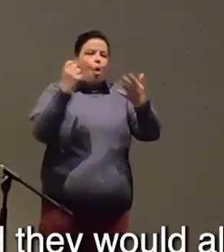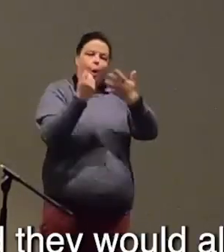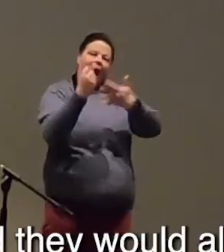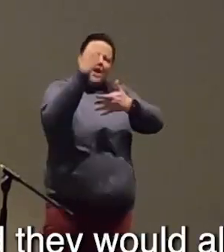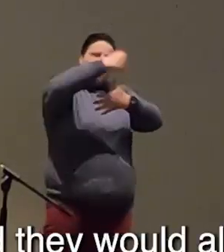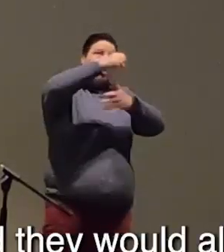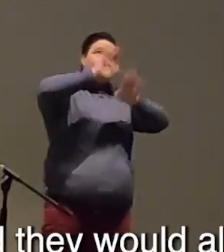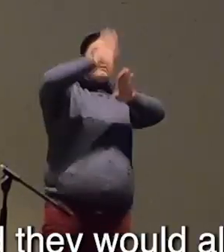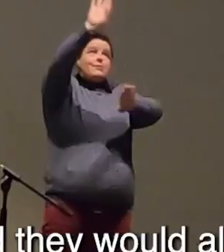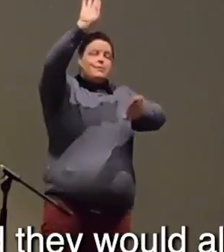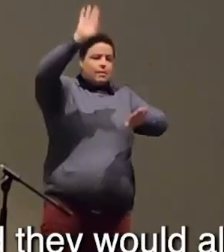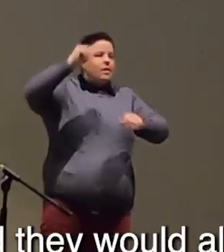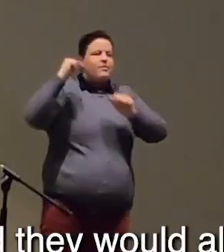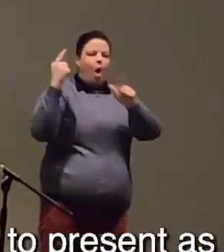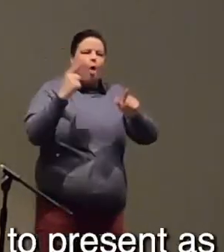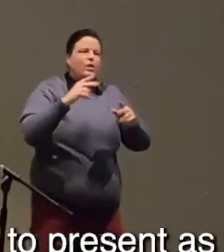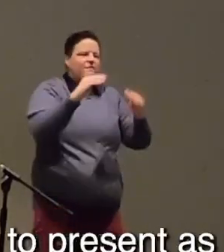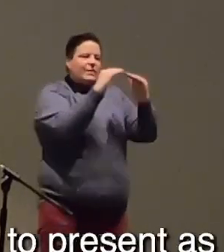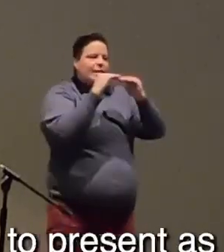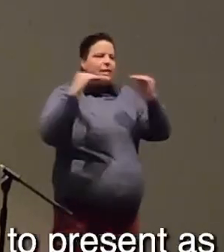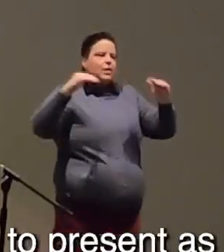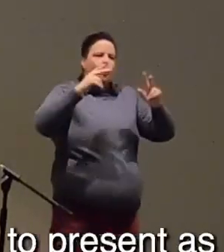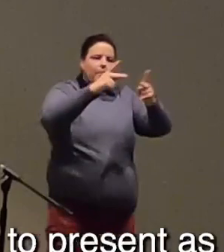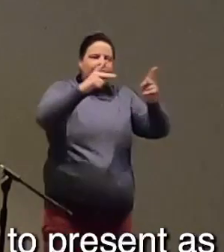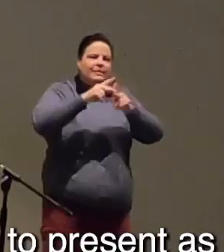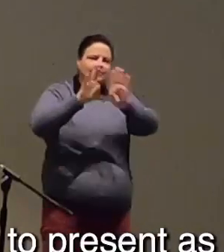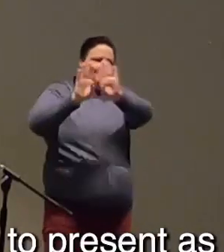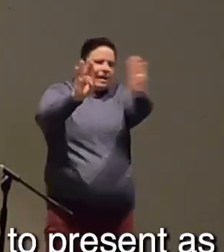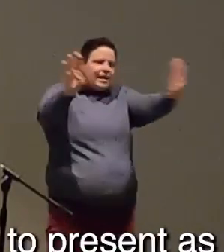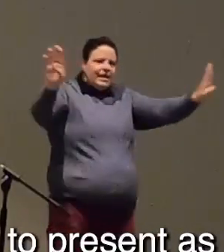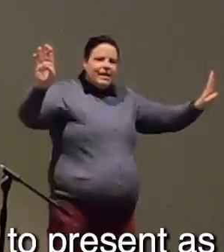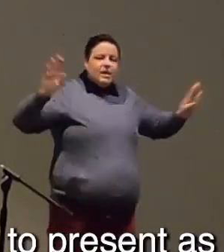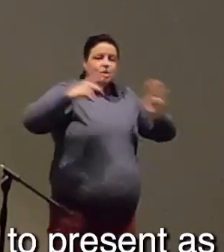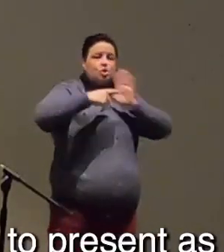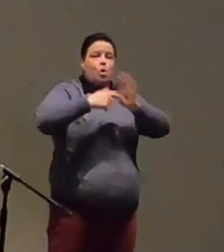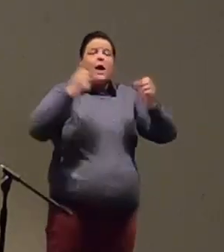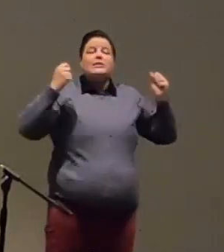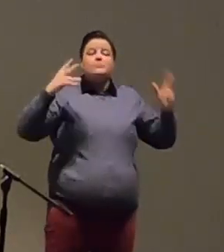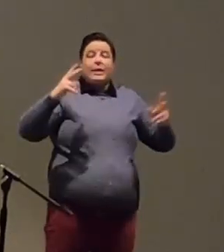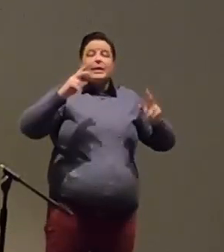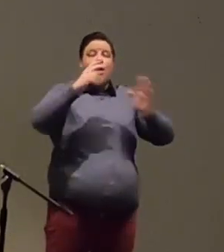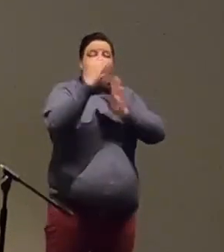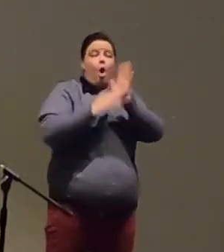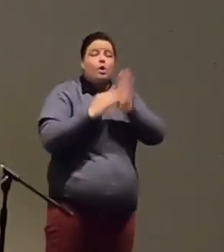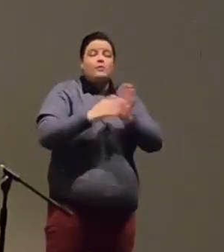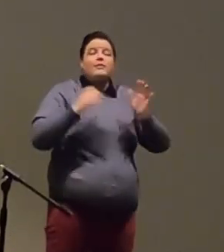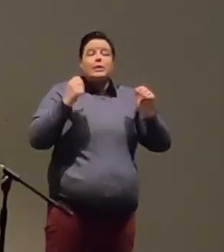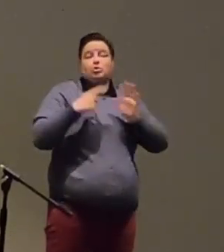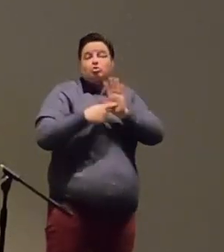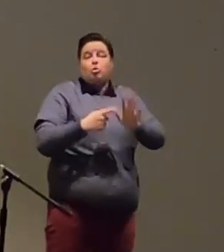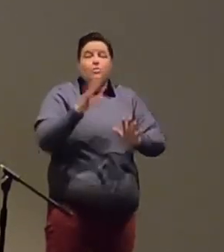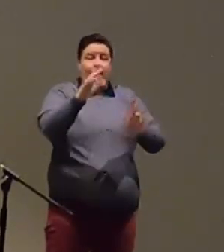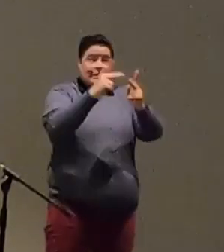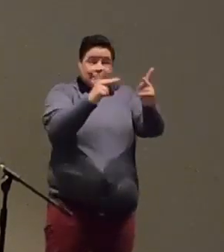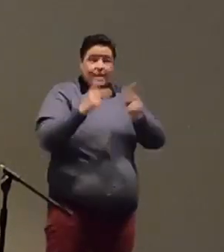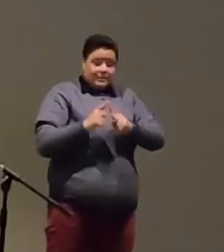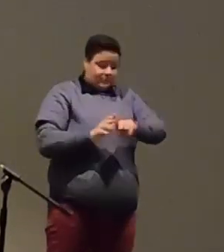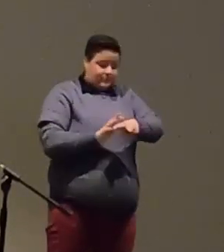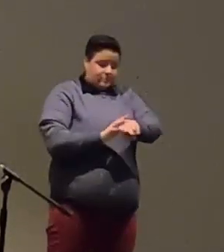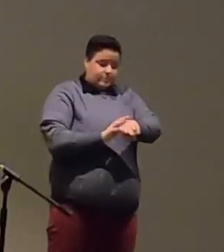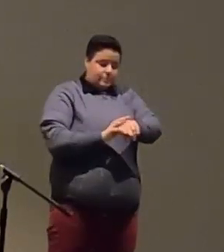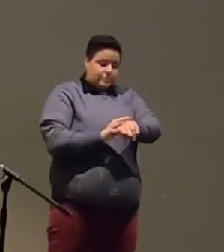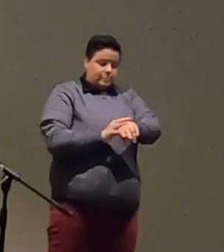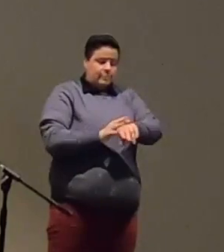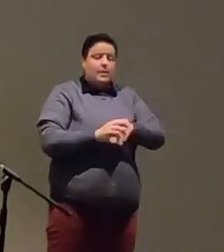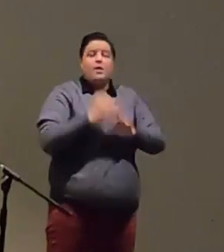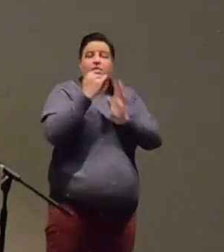given equal space within the gallery to present as many artworks as they could fit into that space. And the artists got to